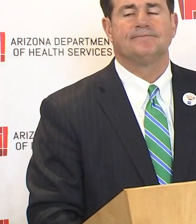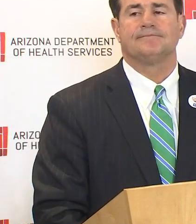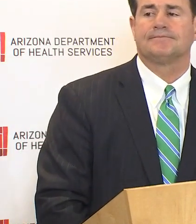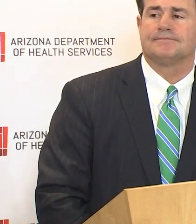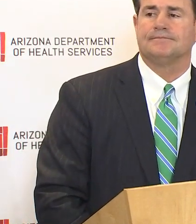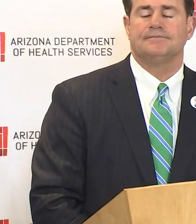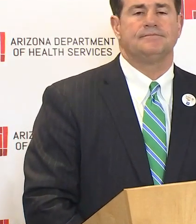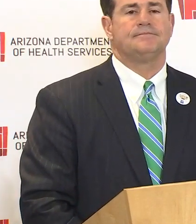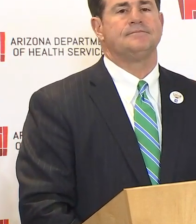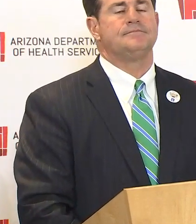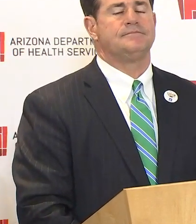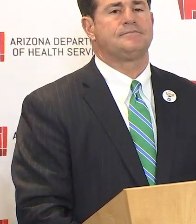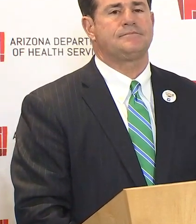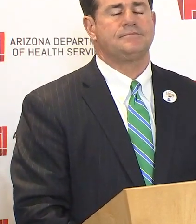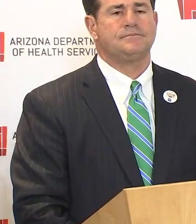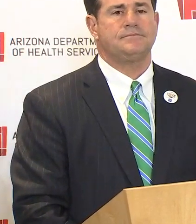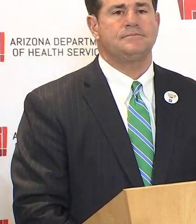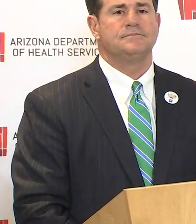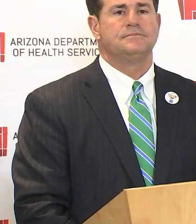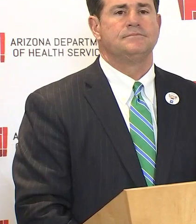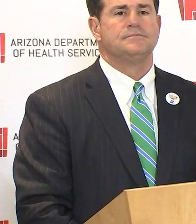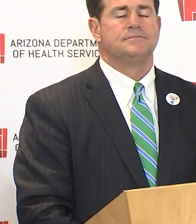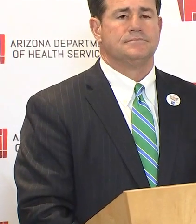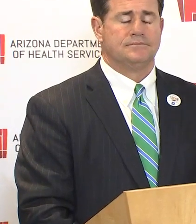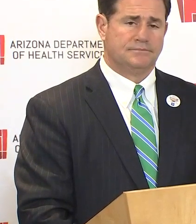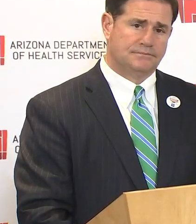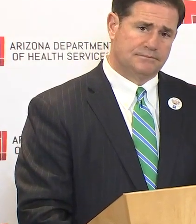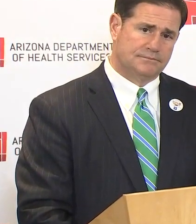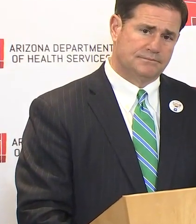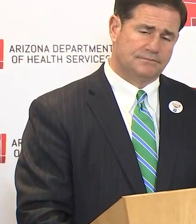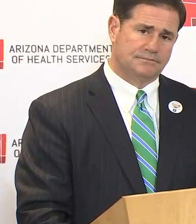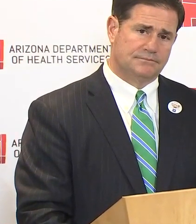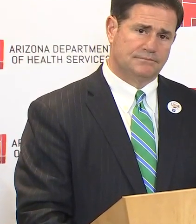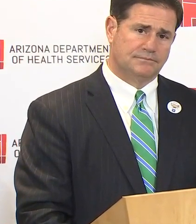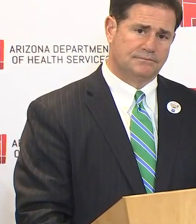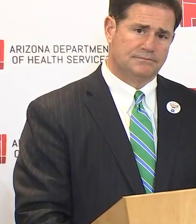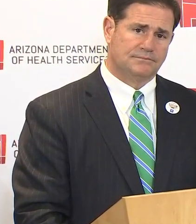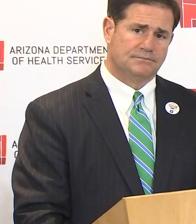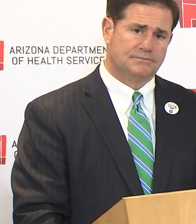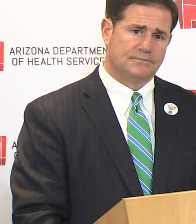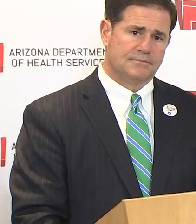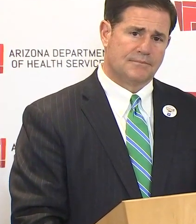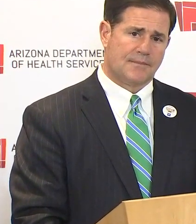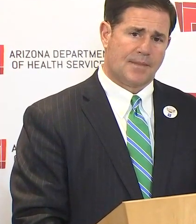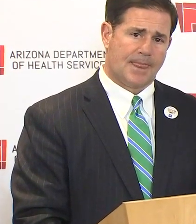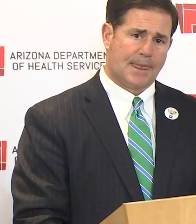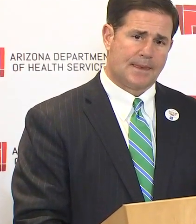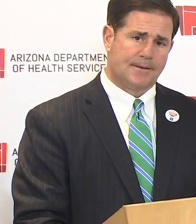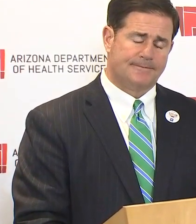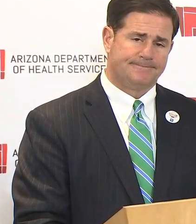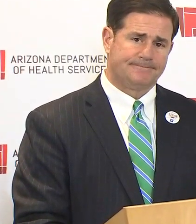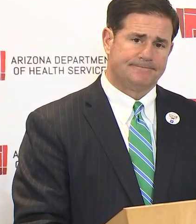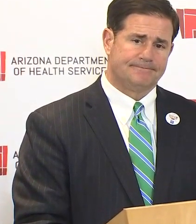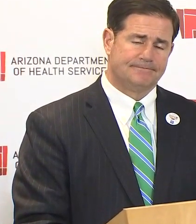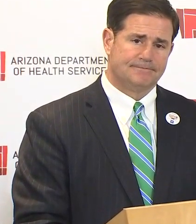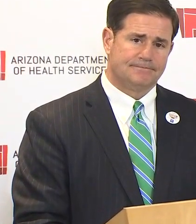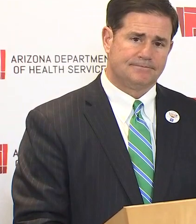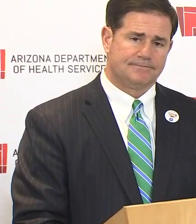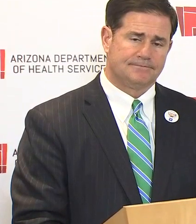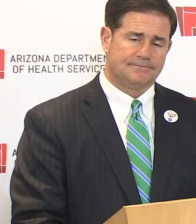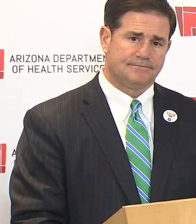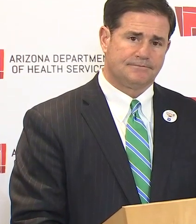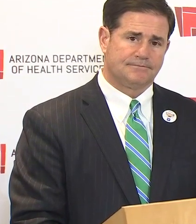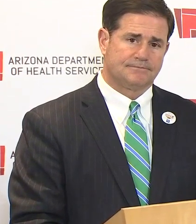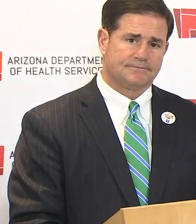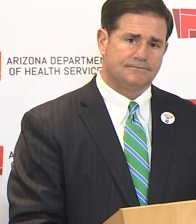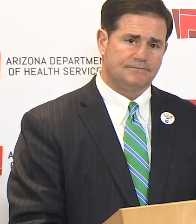Chris? Yeah, and then we'll go to Maria. Dr. Chris, you talked about parents and grandparents, your own. If they had a trip within the United States, would you